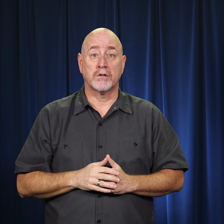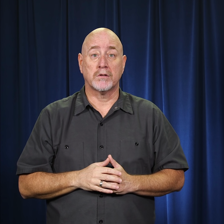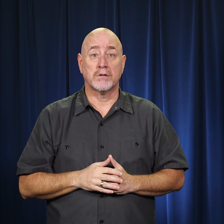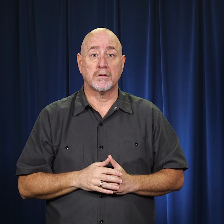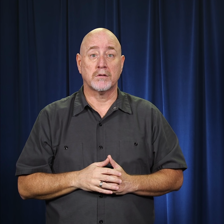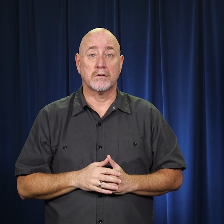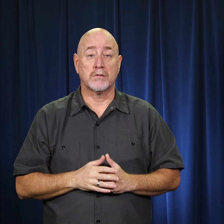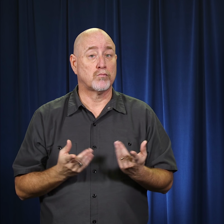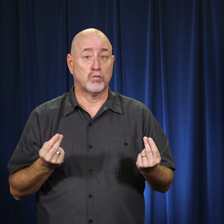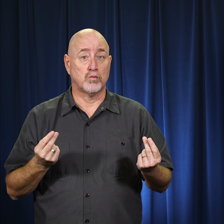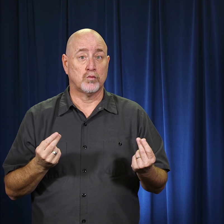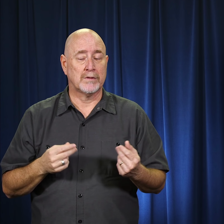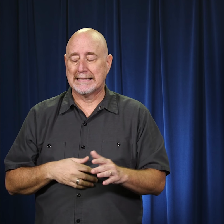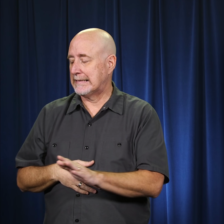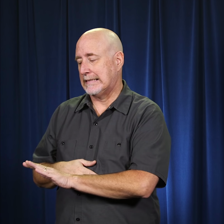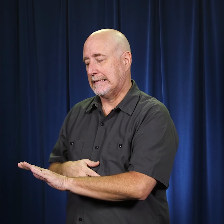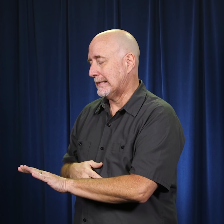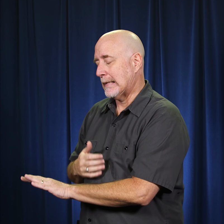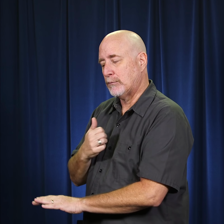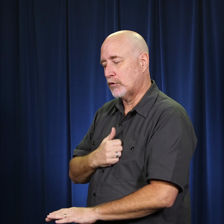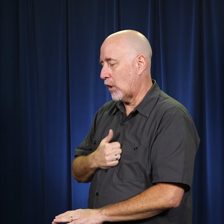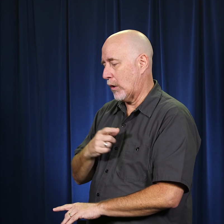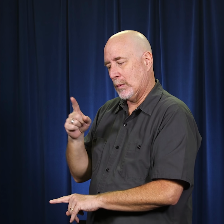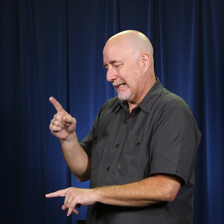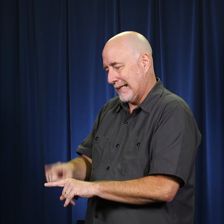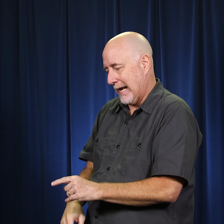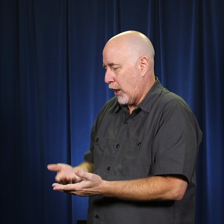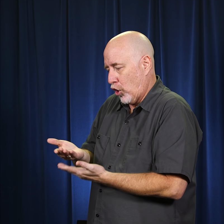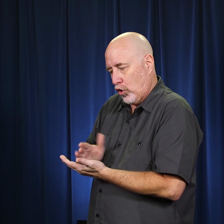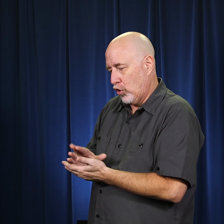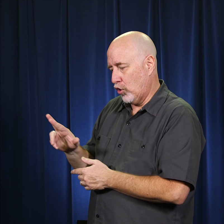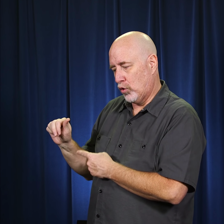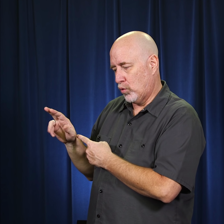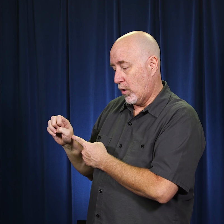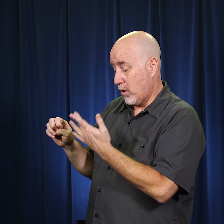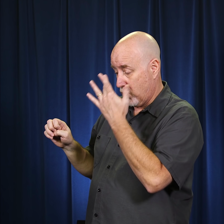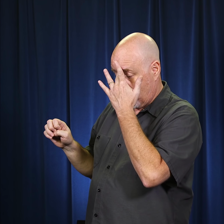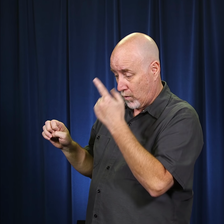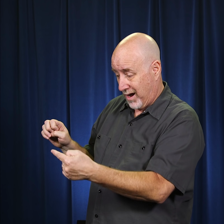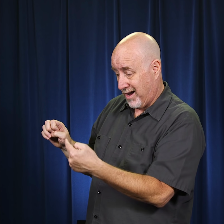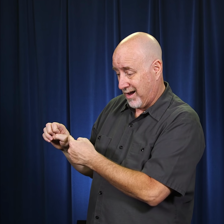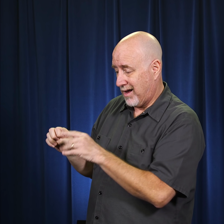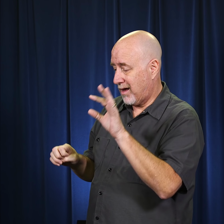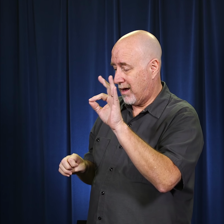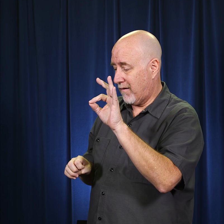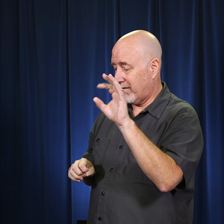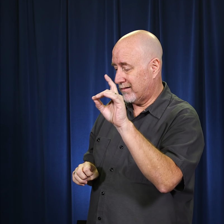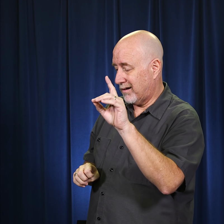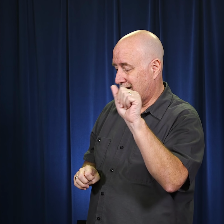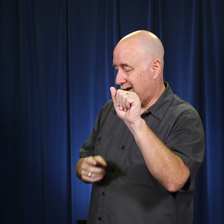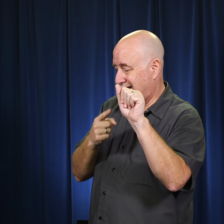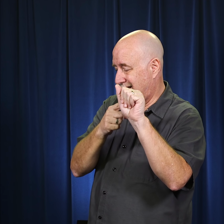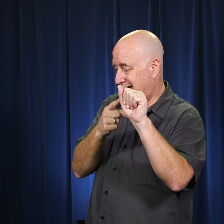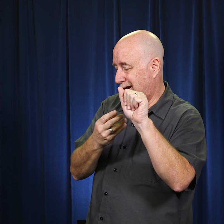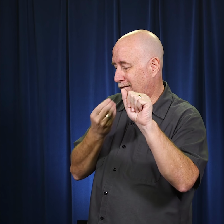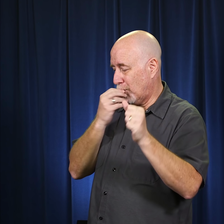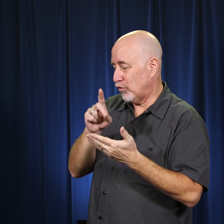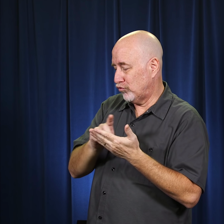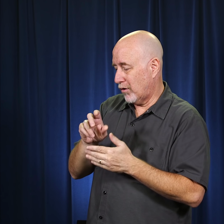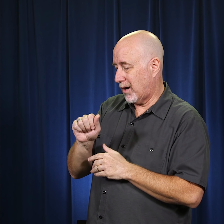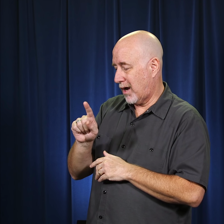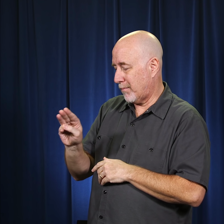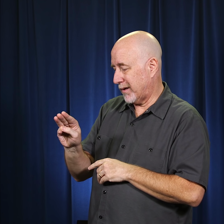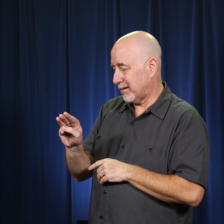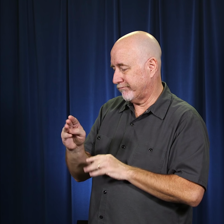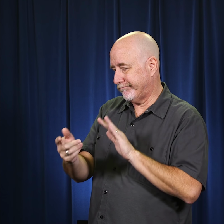your waitress or waiter would then say, No, I'm sorry we can't cook it rare because the FDA, the Food and